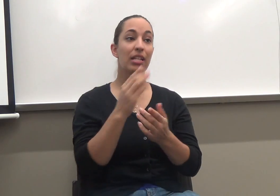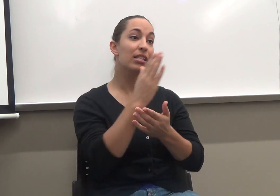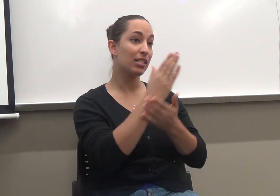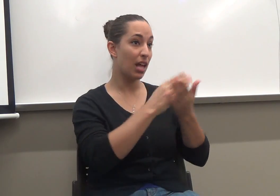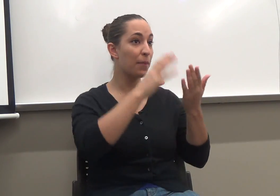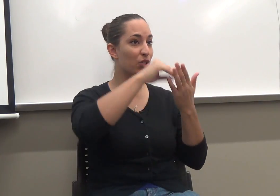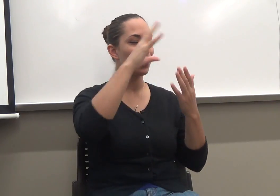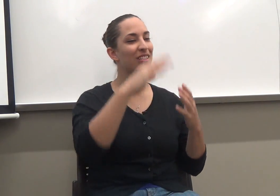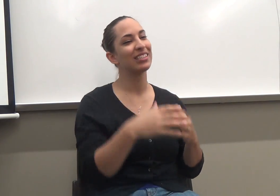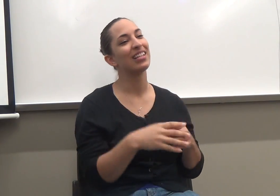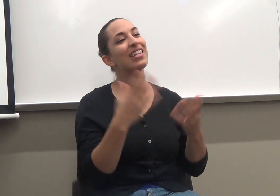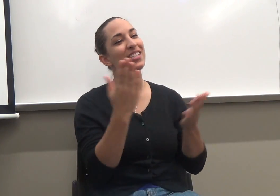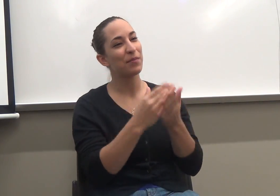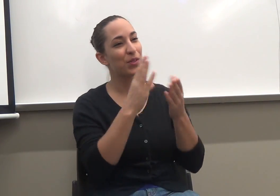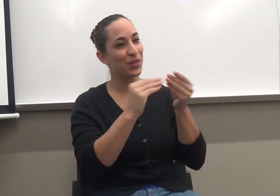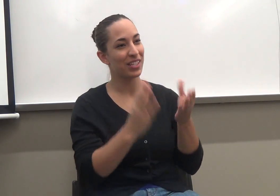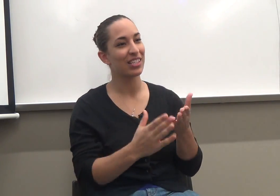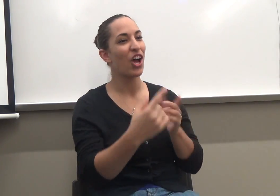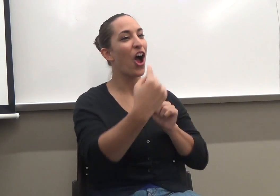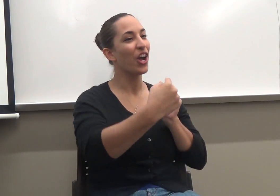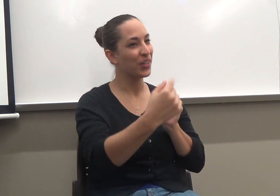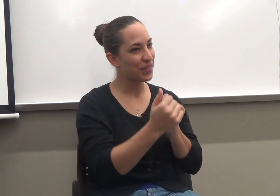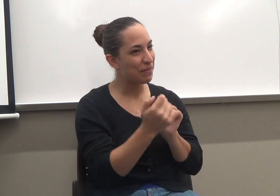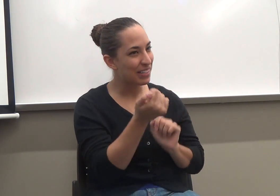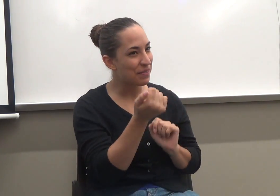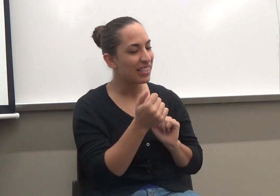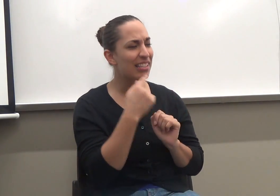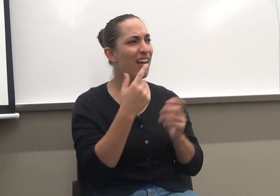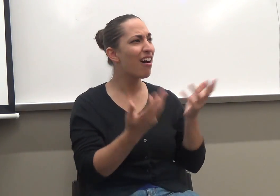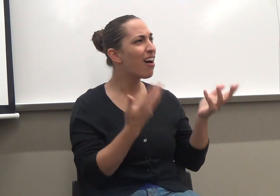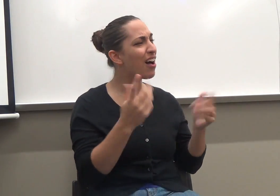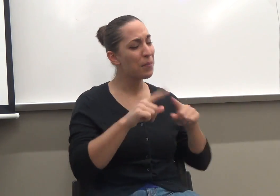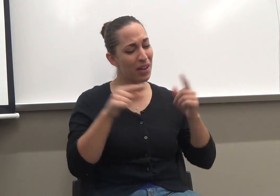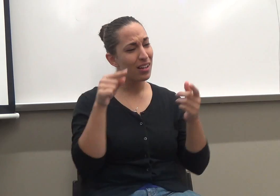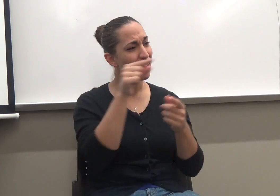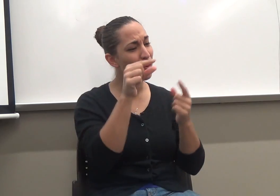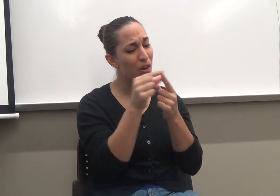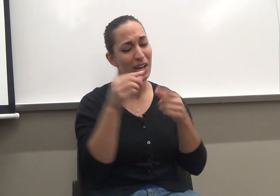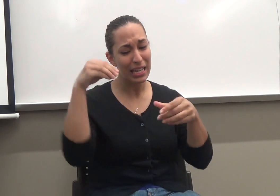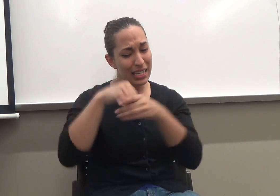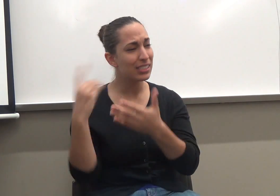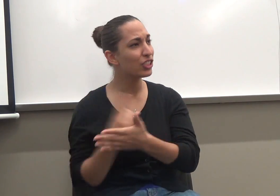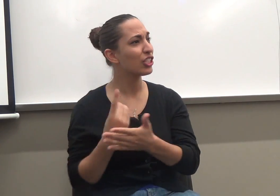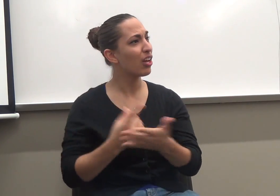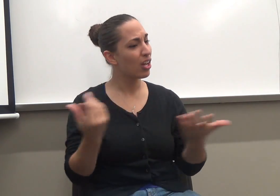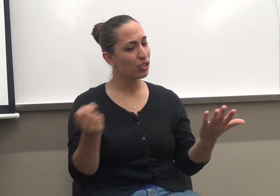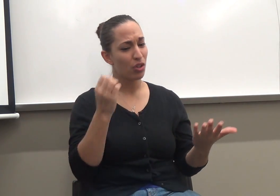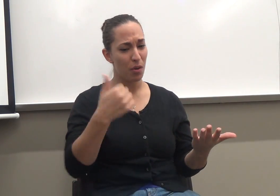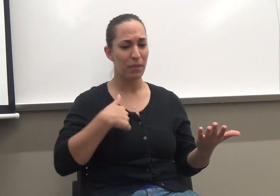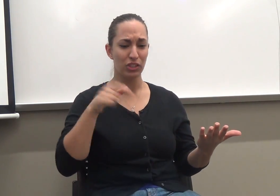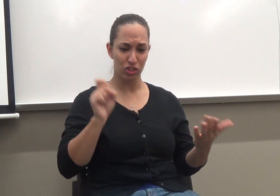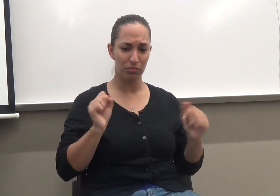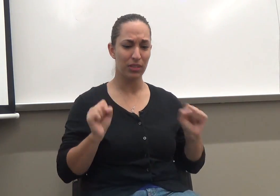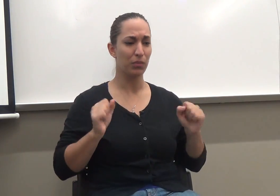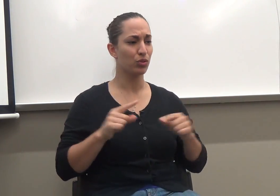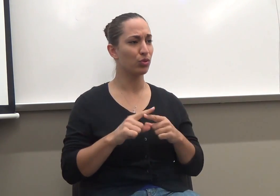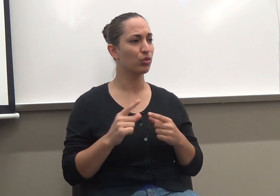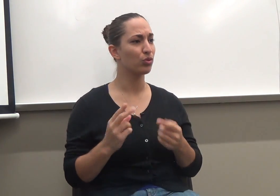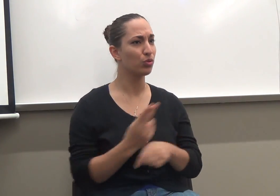with me, but this is in the dictionary, so therefore I should be able to use it, okay?